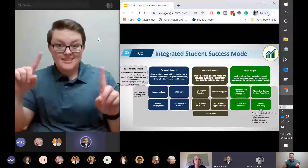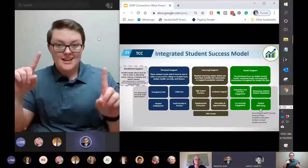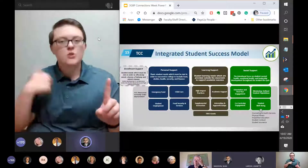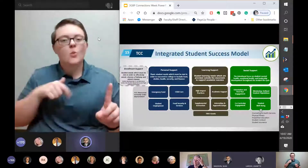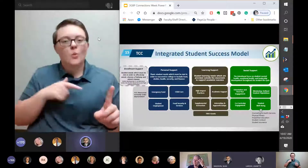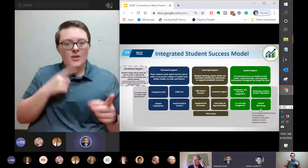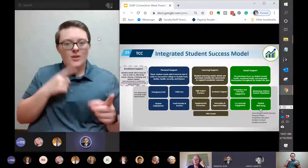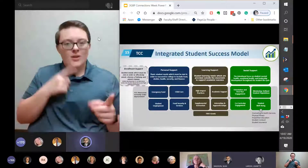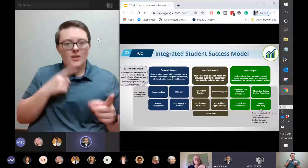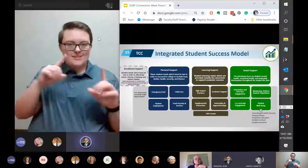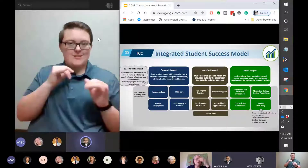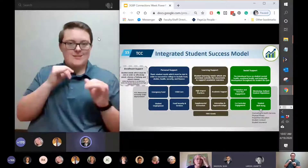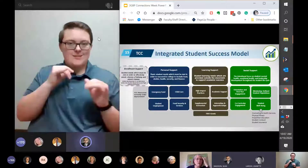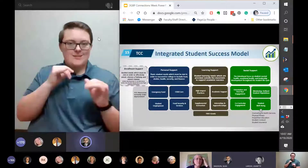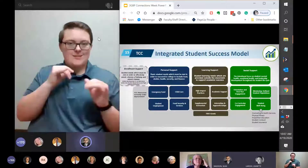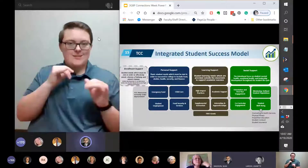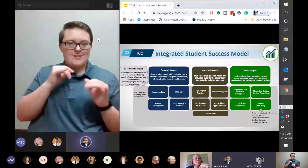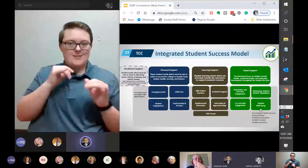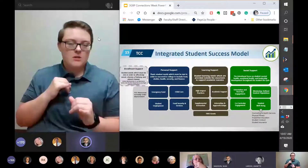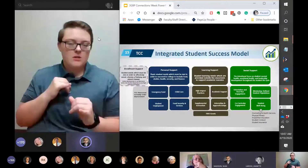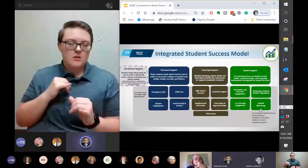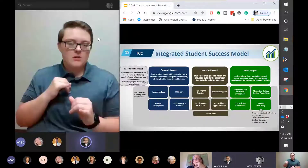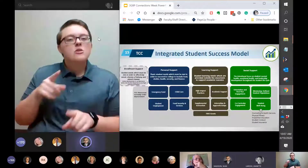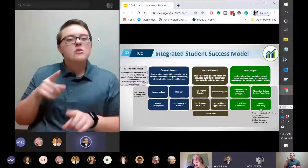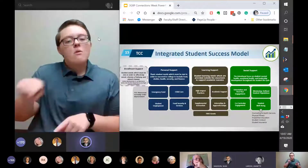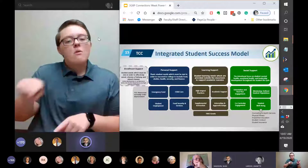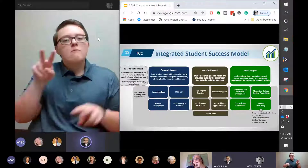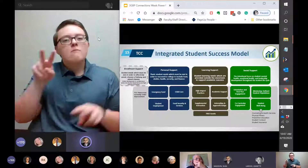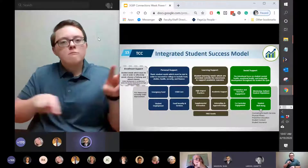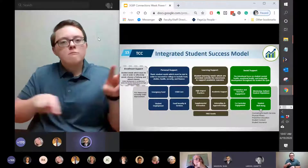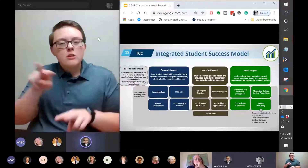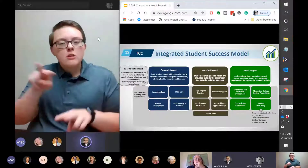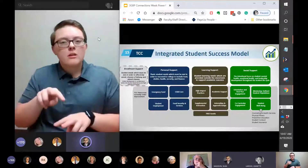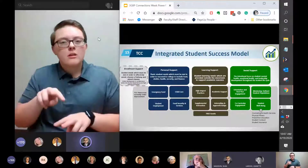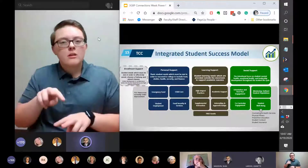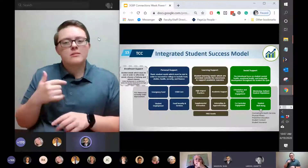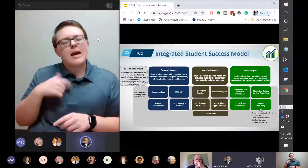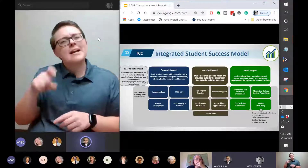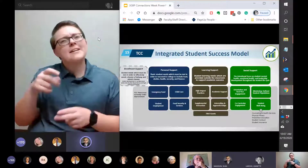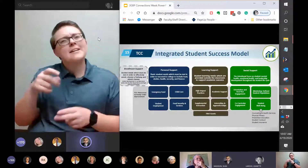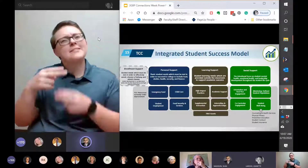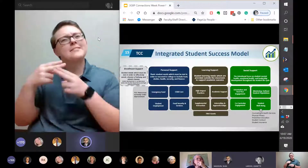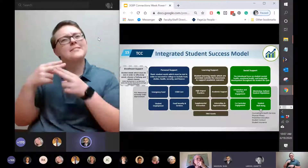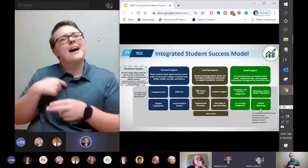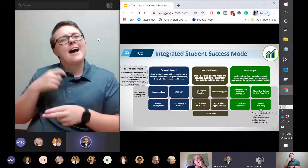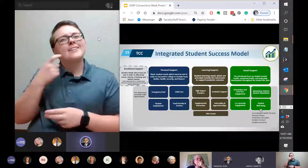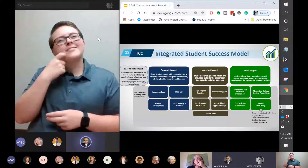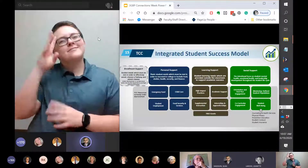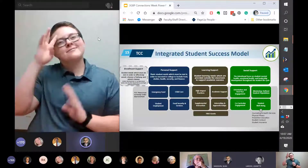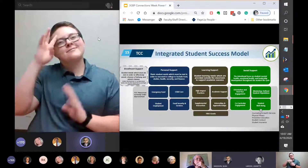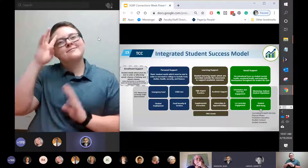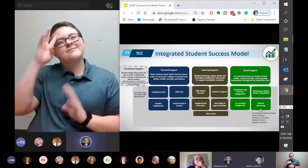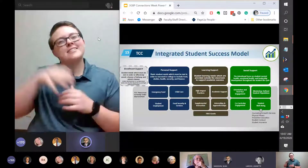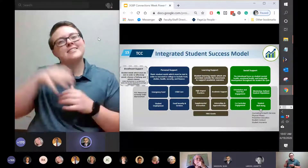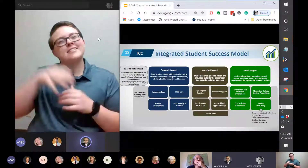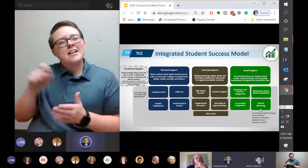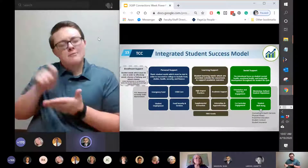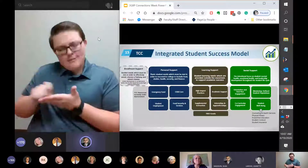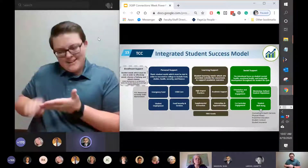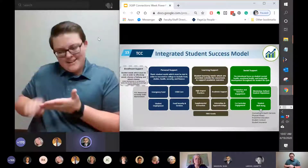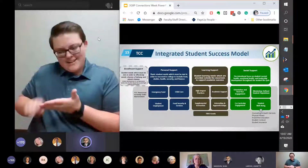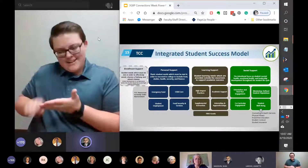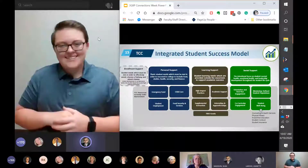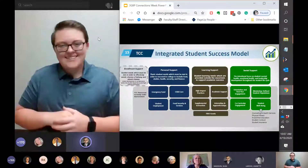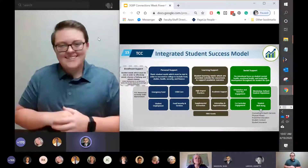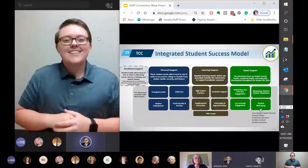success of TCC. So they're looking at, I have to coin that. I made that up off the top of my head. Let me write that down.